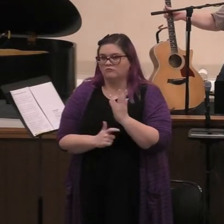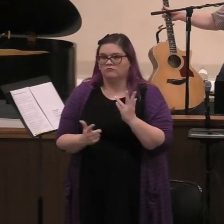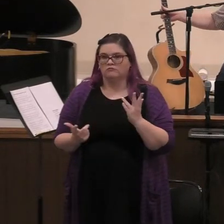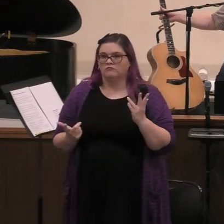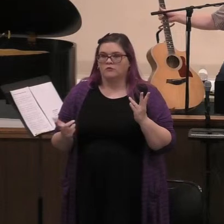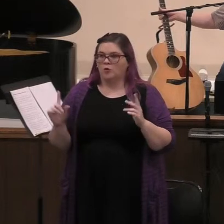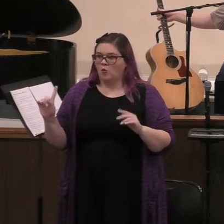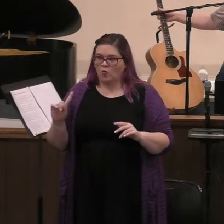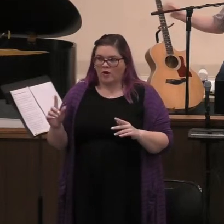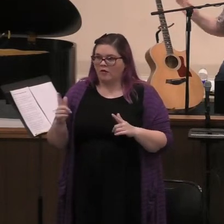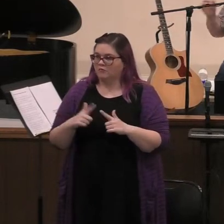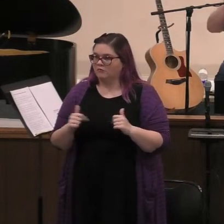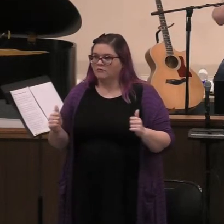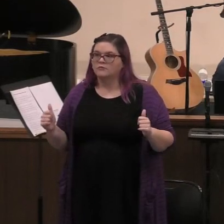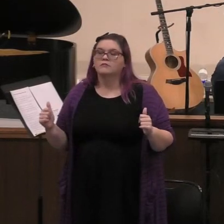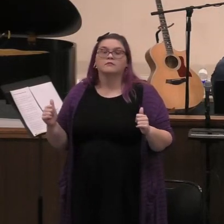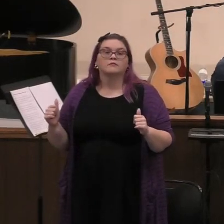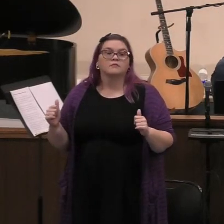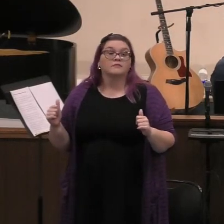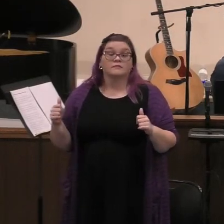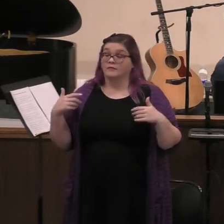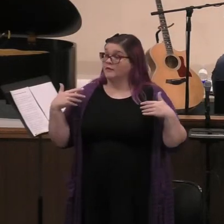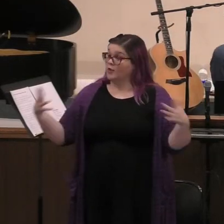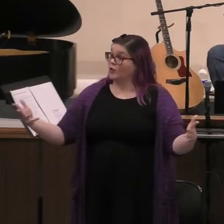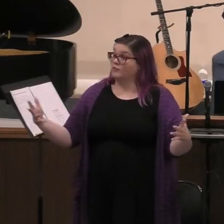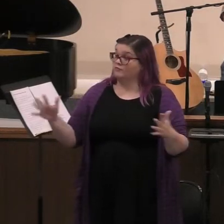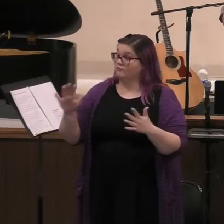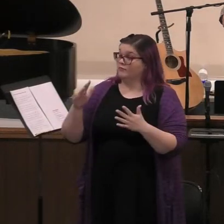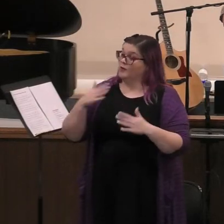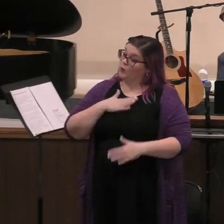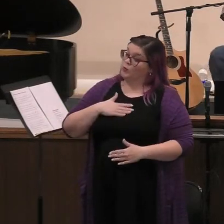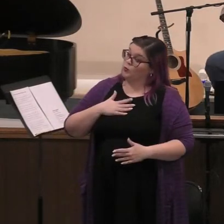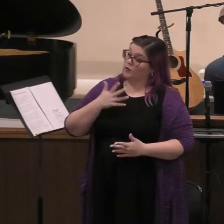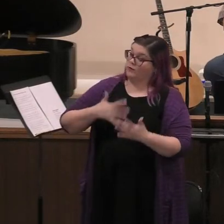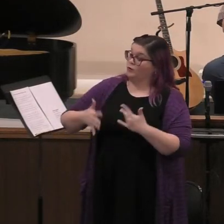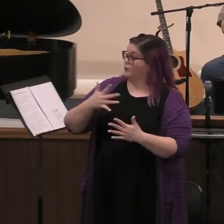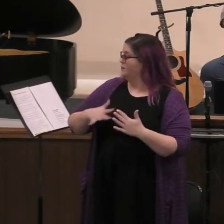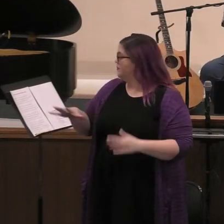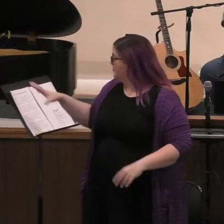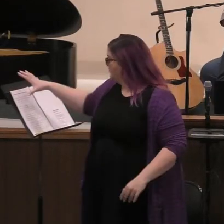ones they are and where they are, so you can check there. Enjoy a few minutes of fellowshipping together.